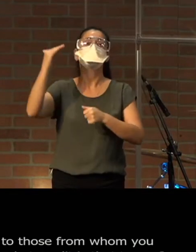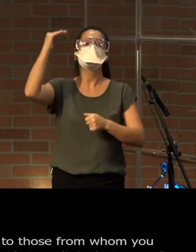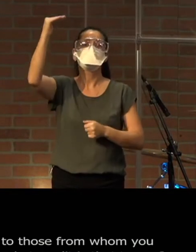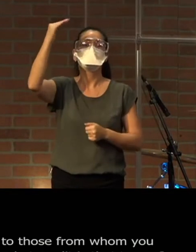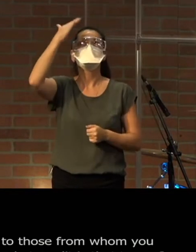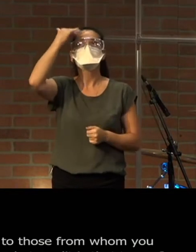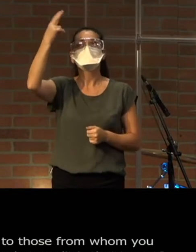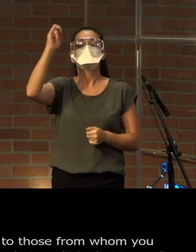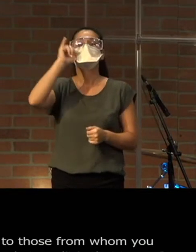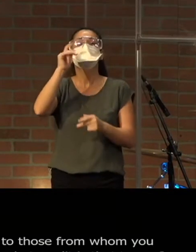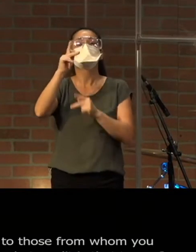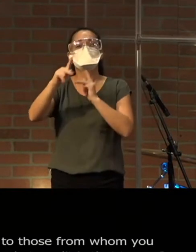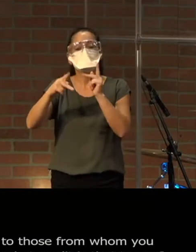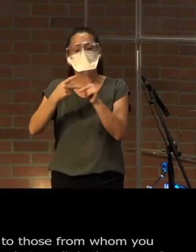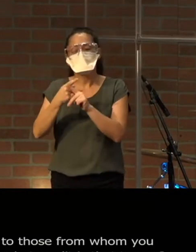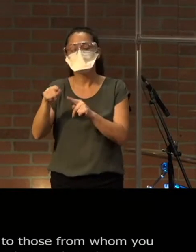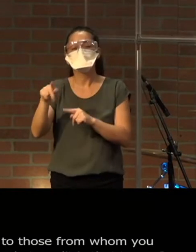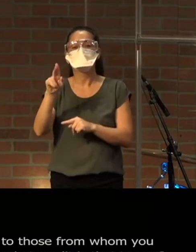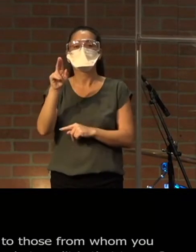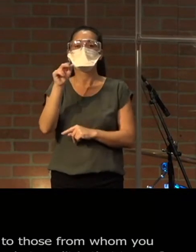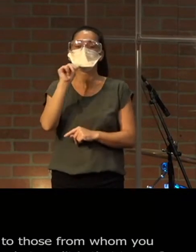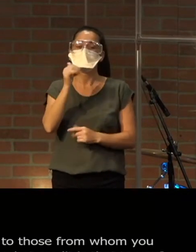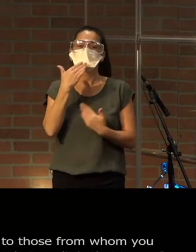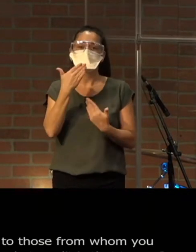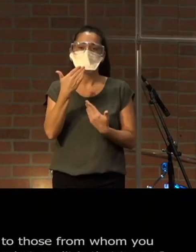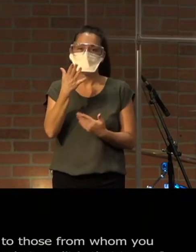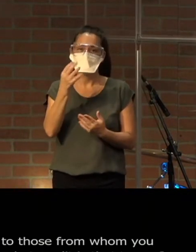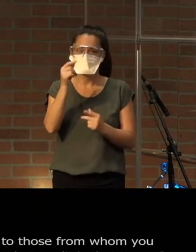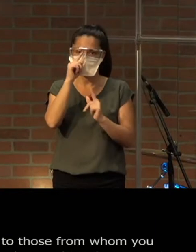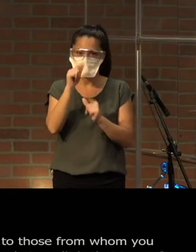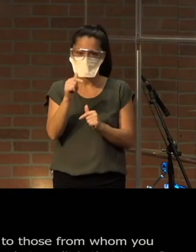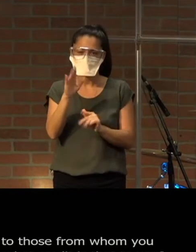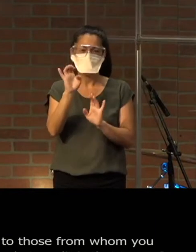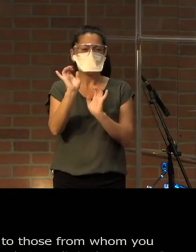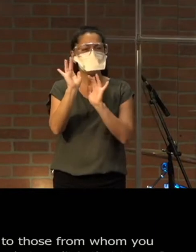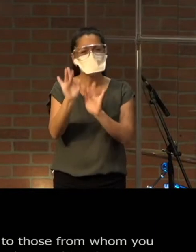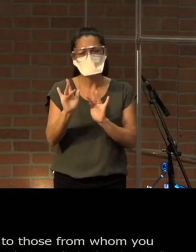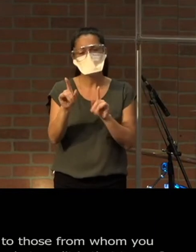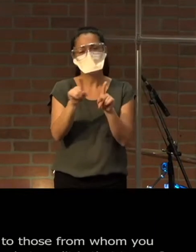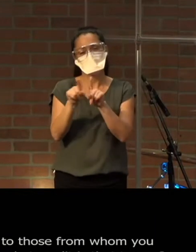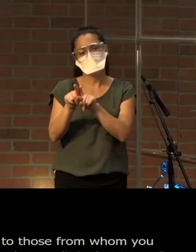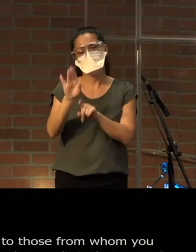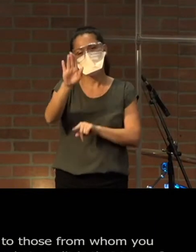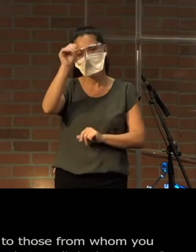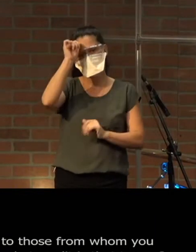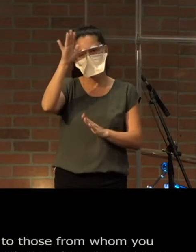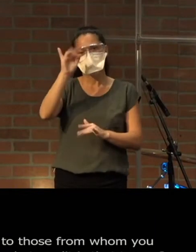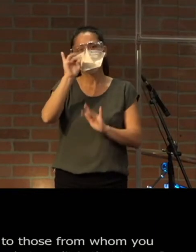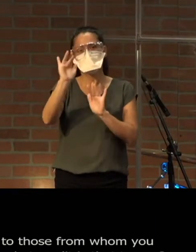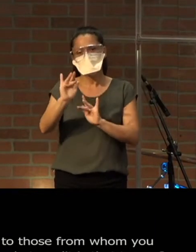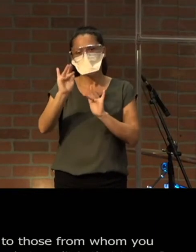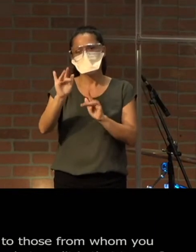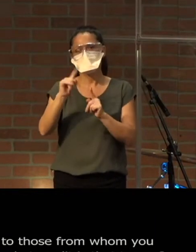kind to the ungrateful and wicked. Be merciful, just as your Father is